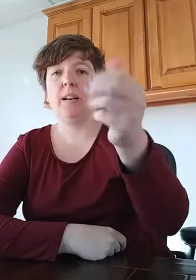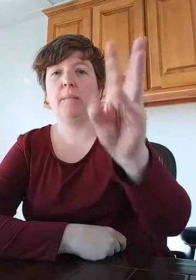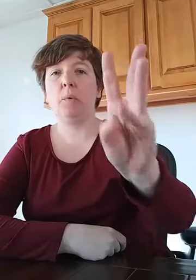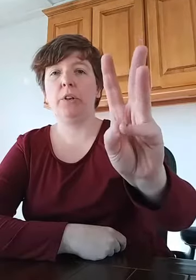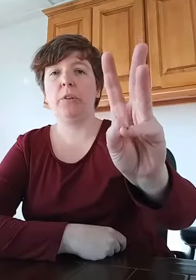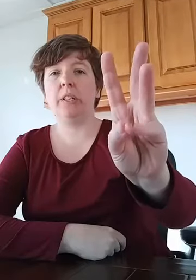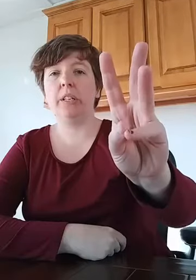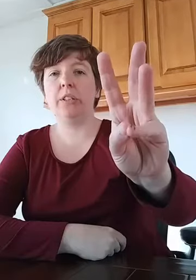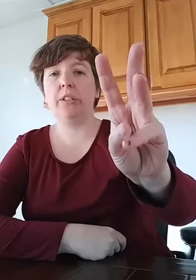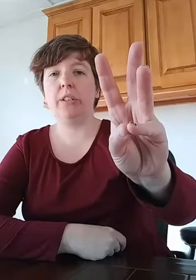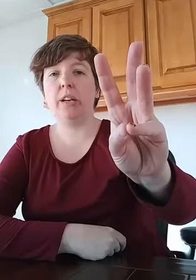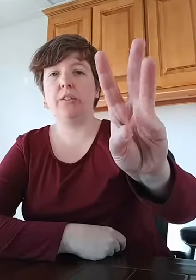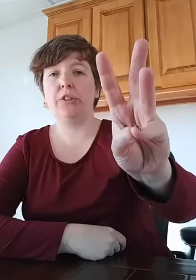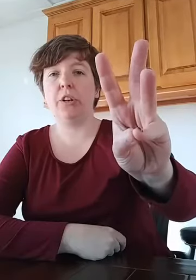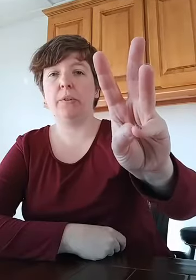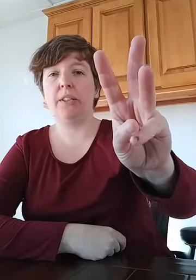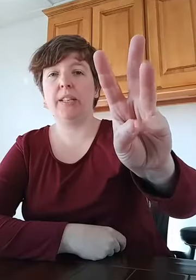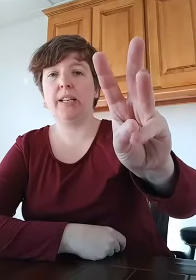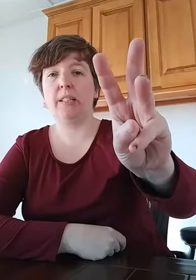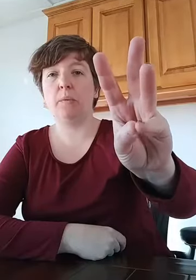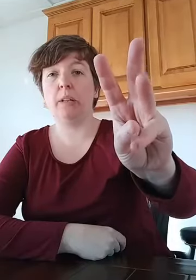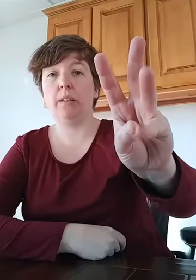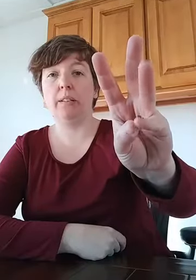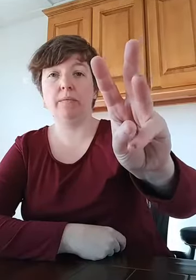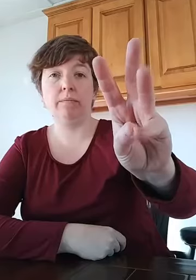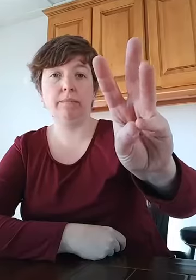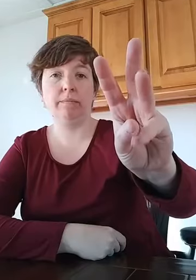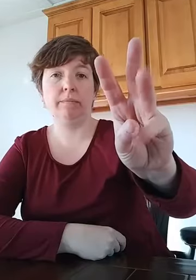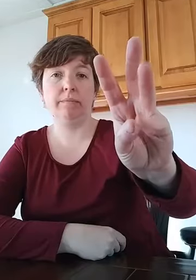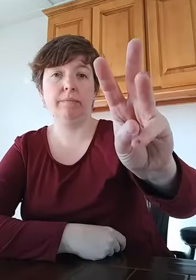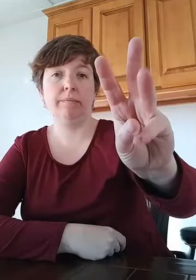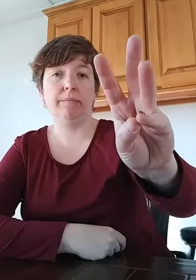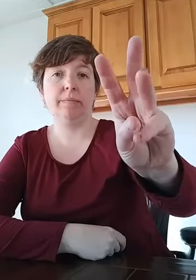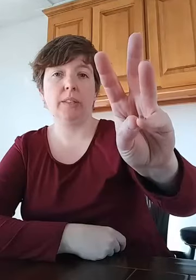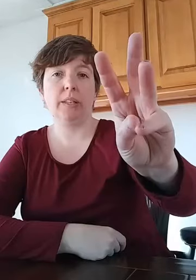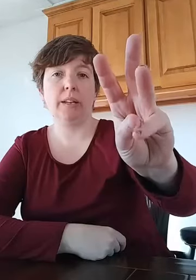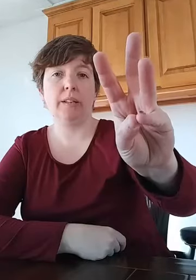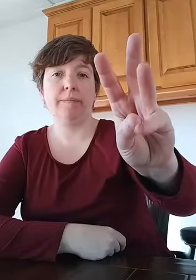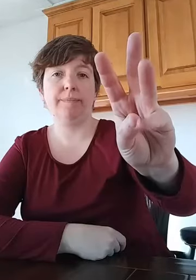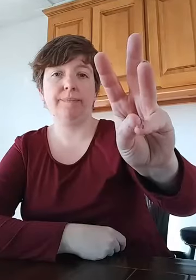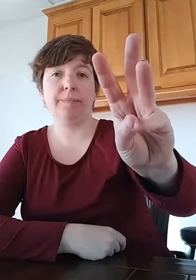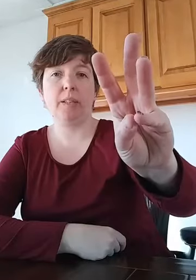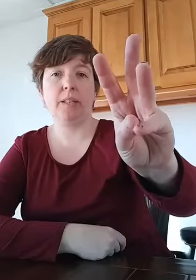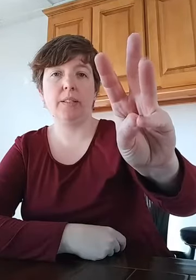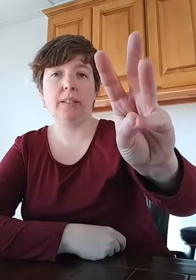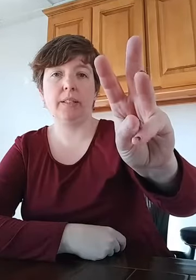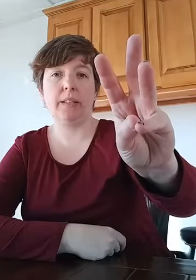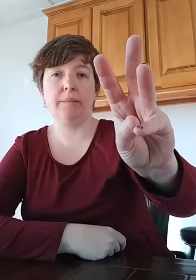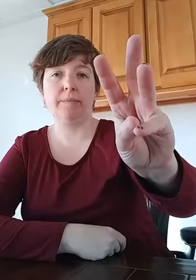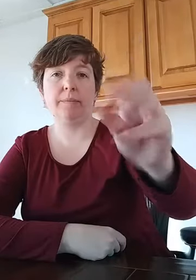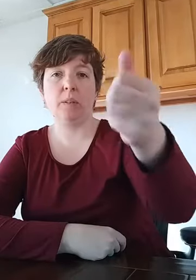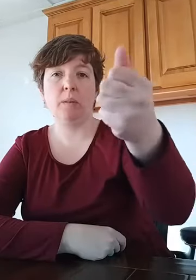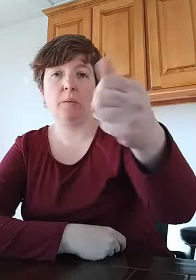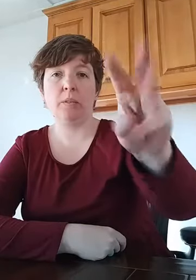Or you can show the 6 and wiggle it like that. 16 or